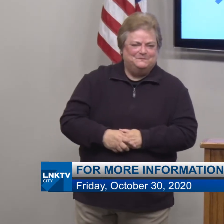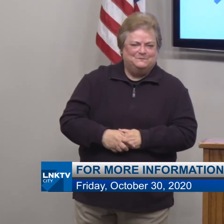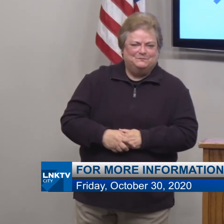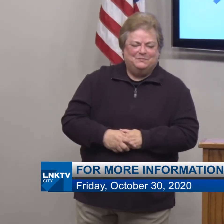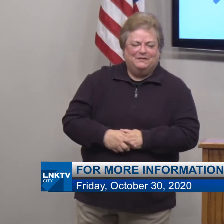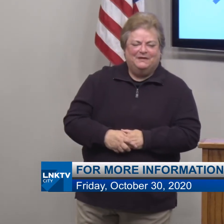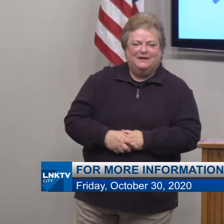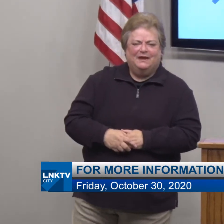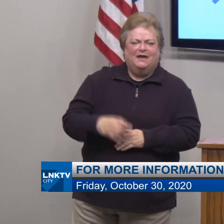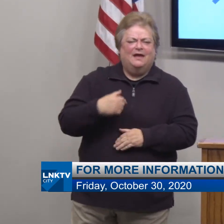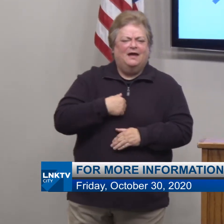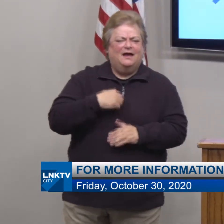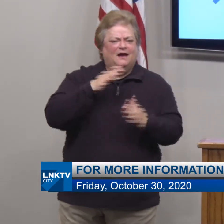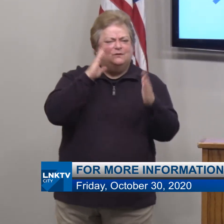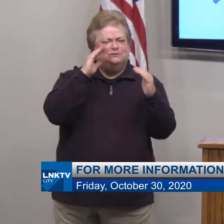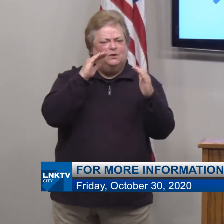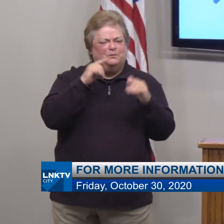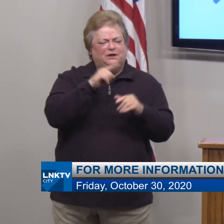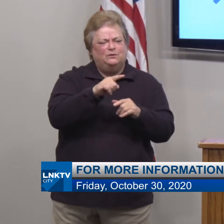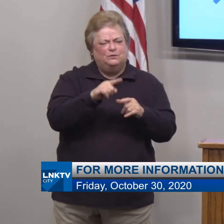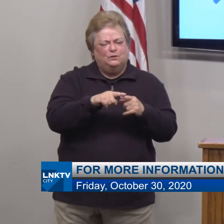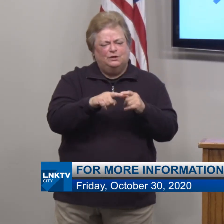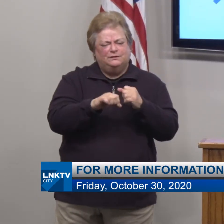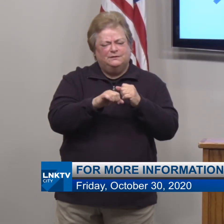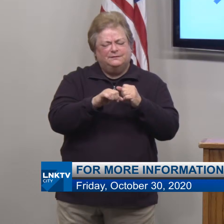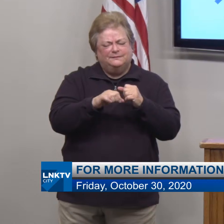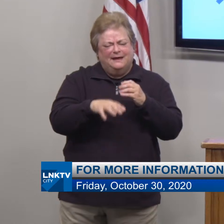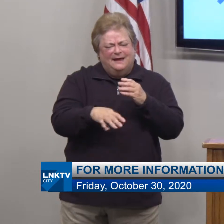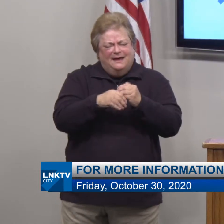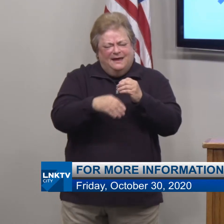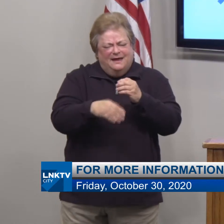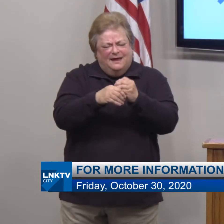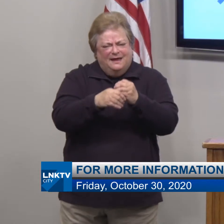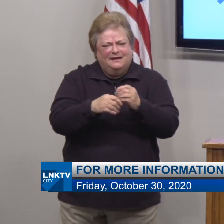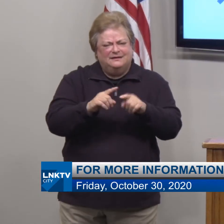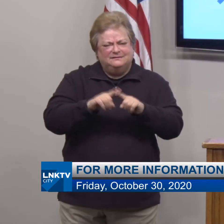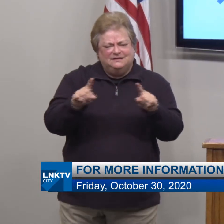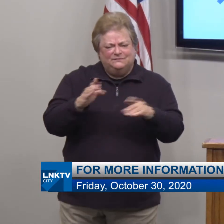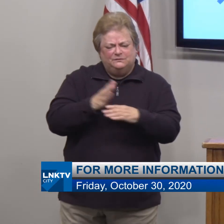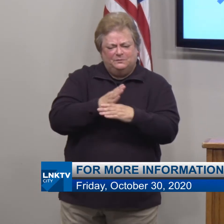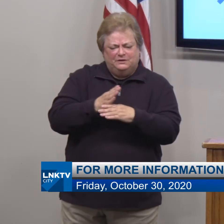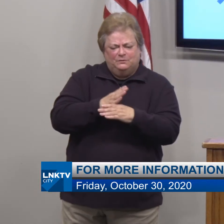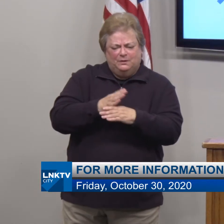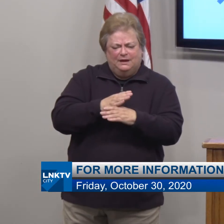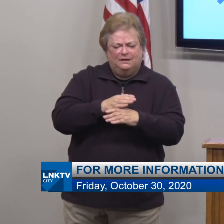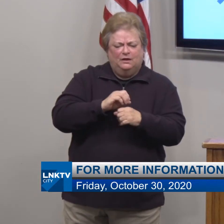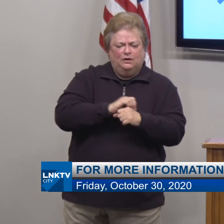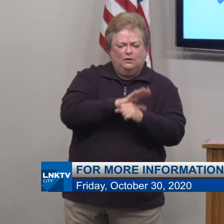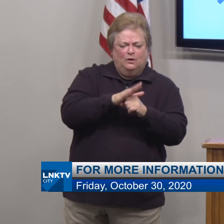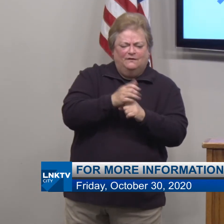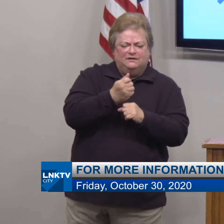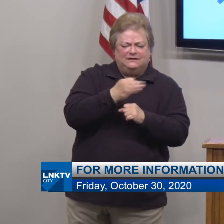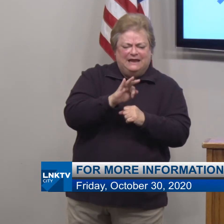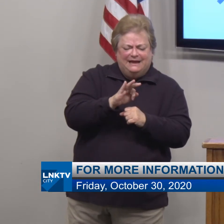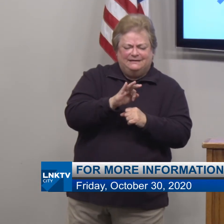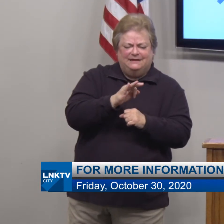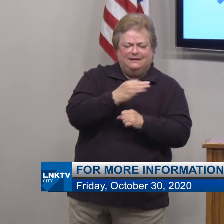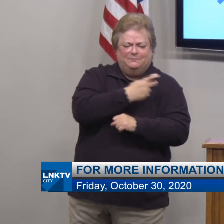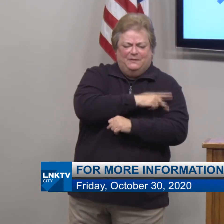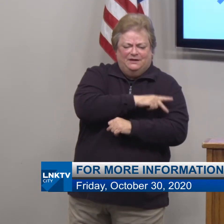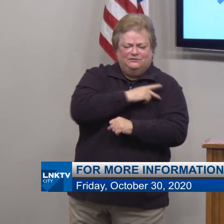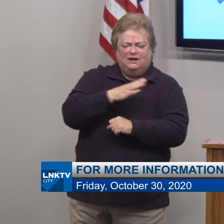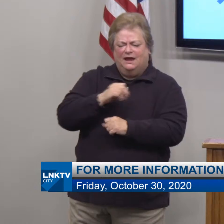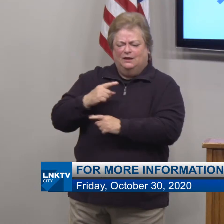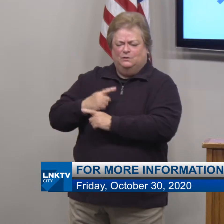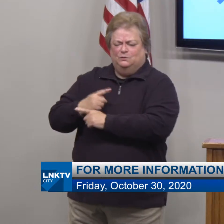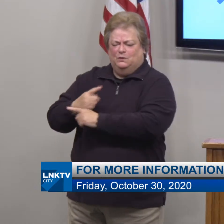Yeah, hi, Pat. I was hoping maybe you could elaborate on the difference between a COVID-19 patient and a regular patient.